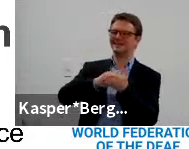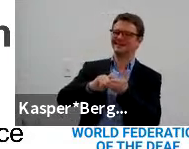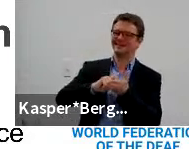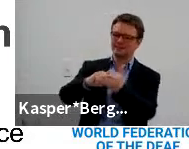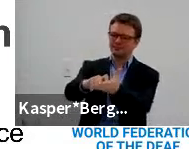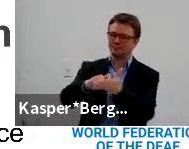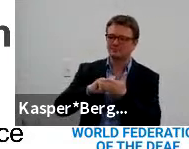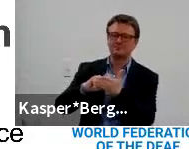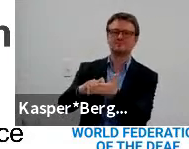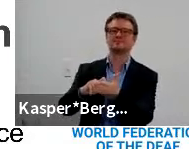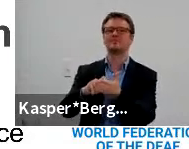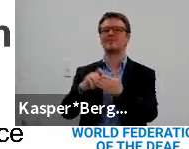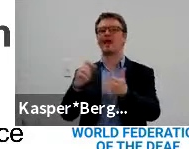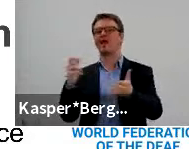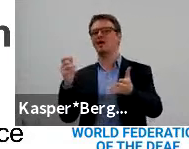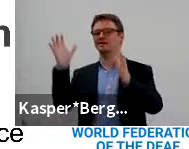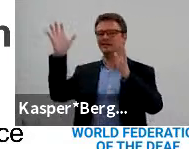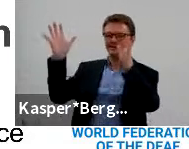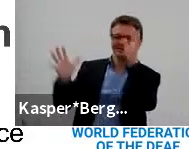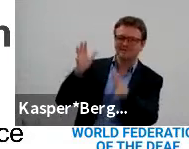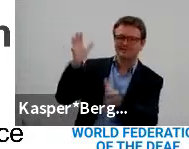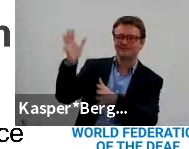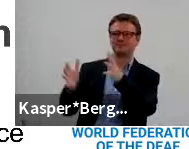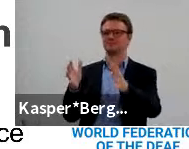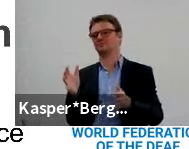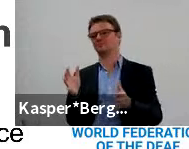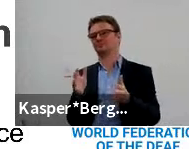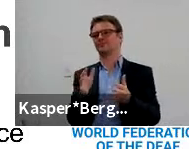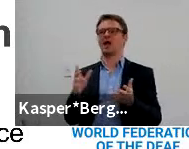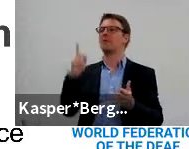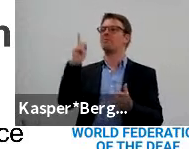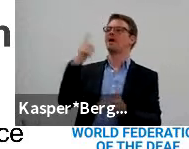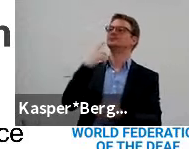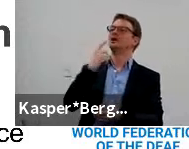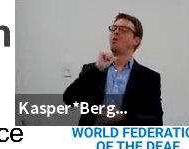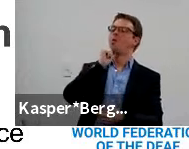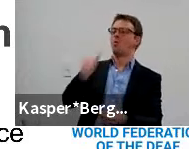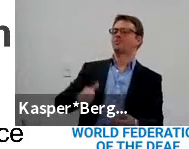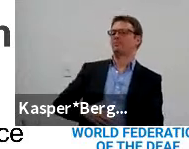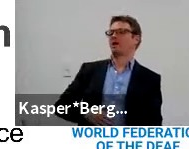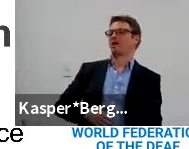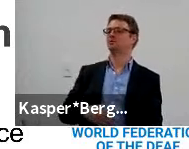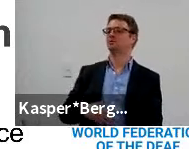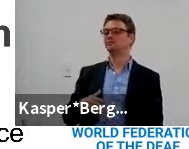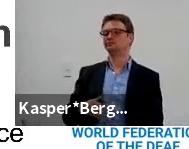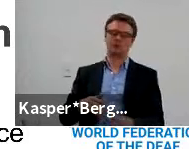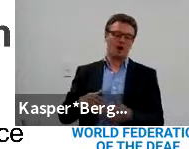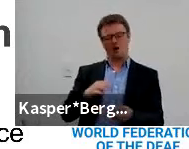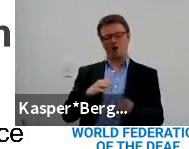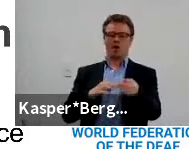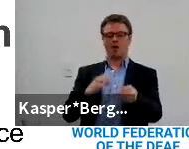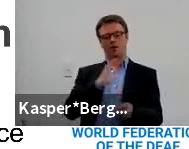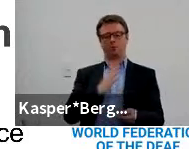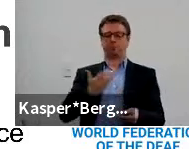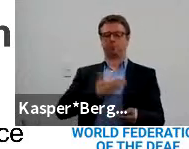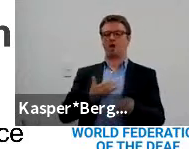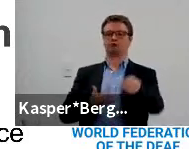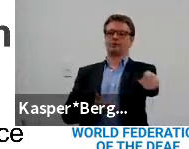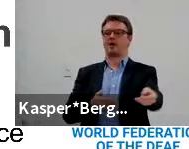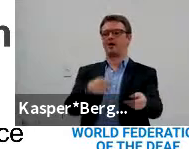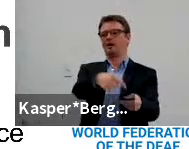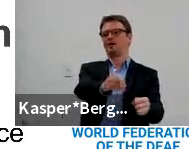communication is really hard for the healthcare professionals, and the deaf they can't say, oh, my tummy is